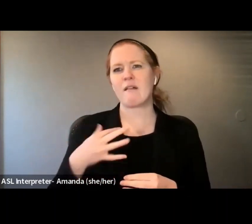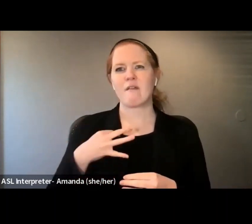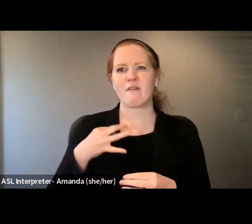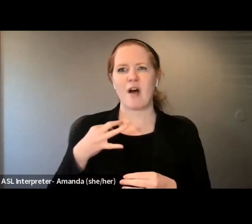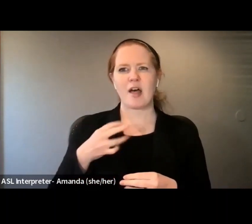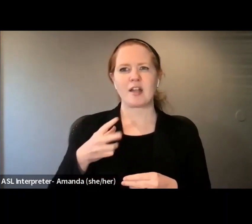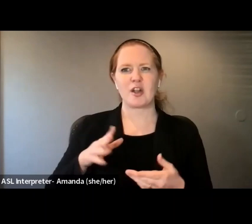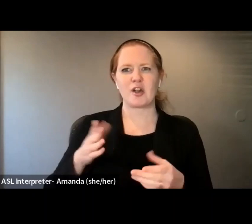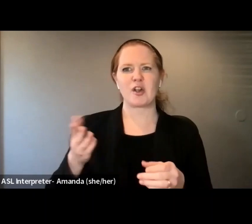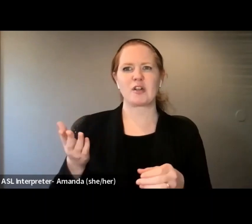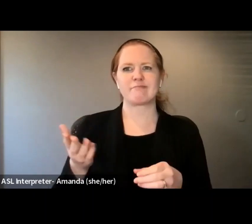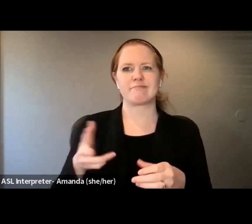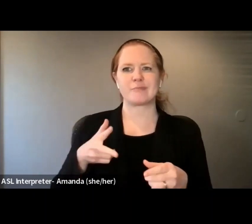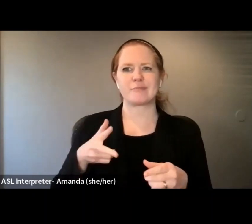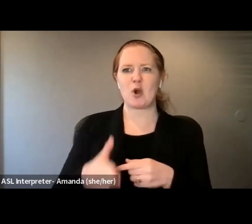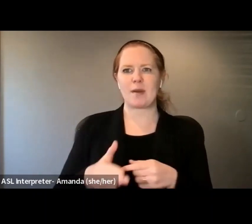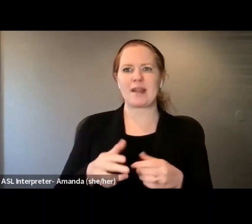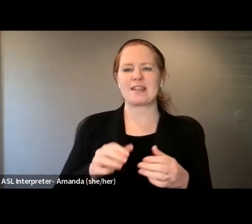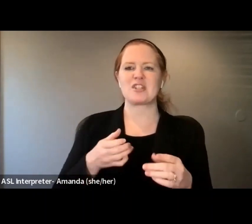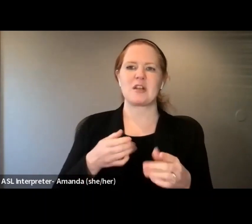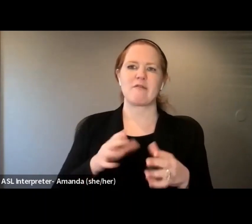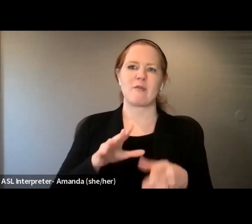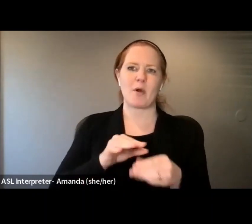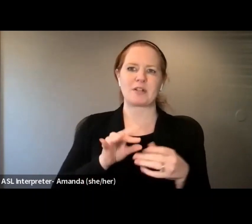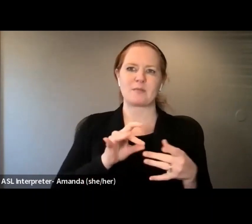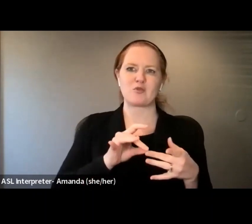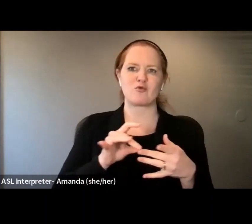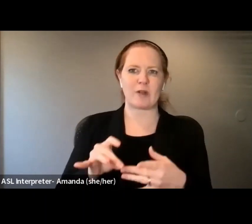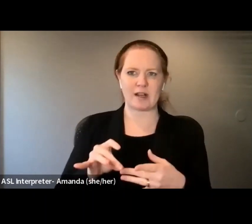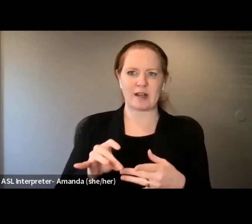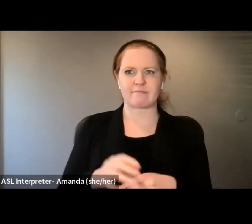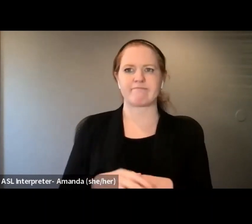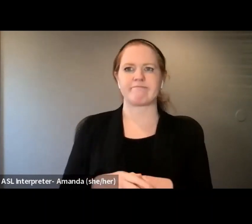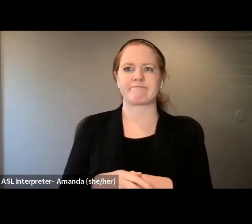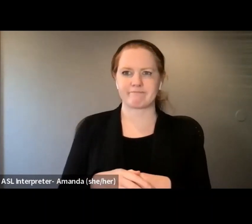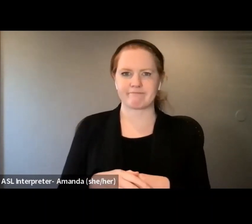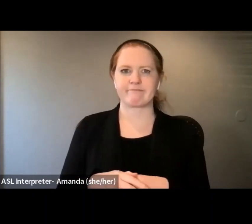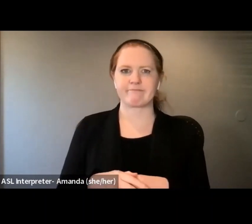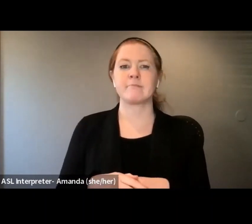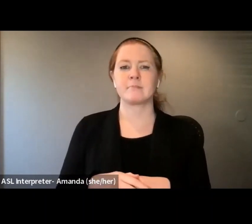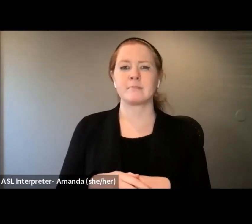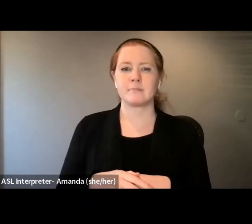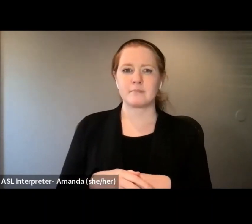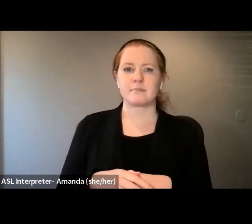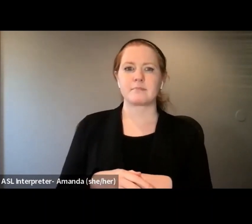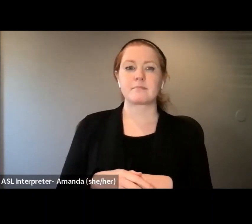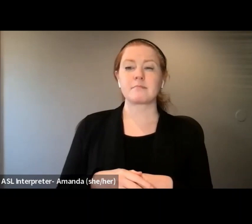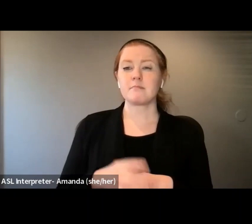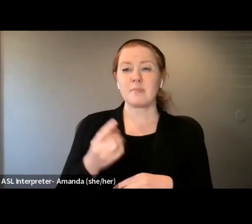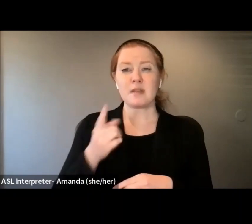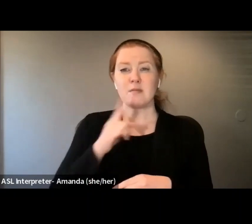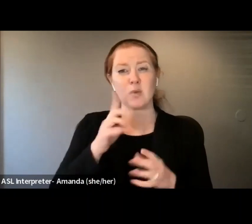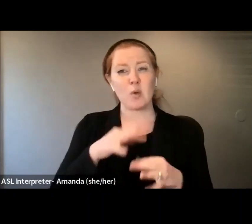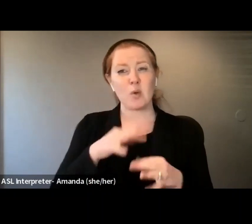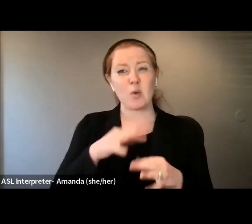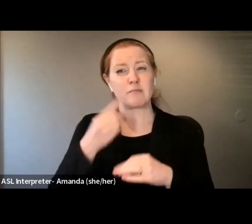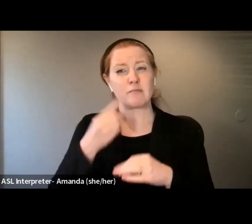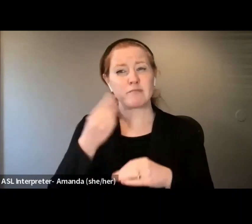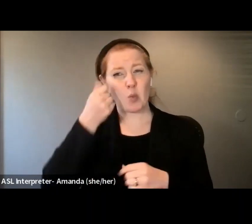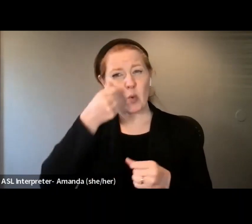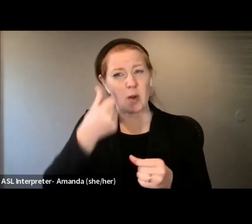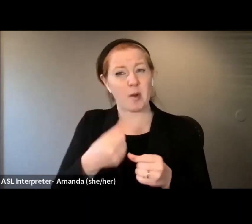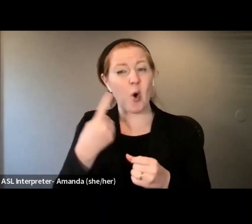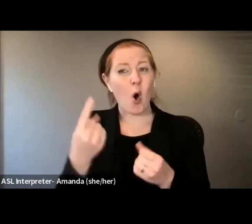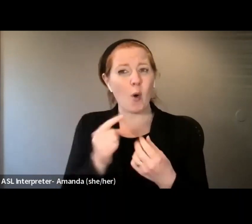termination of participant direction. So it's important to keep in mind that participant direction is always going to be an